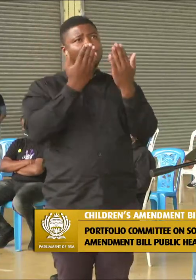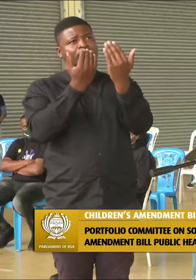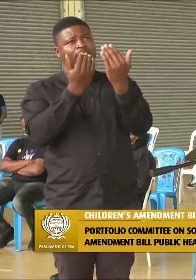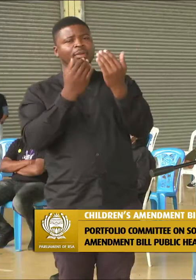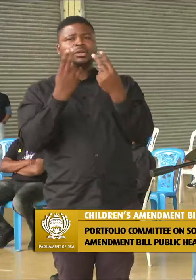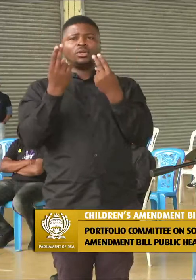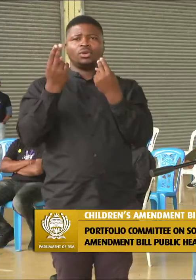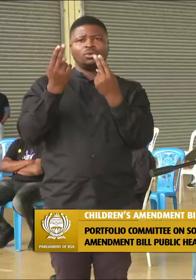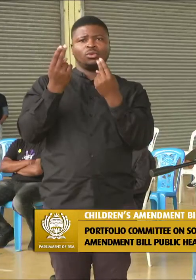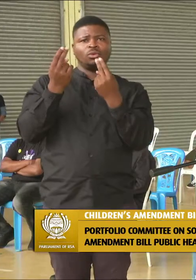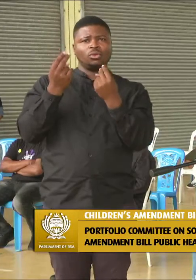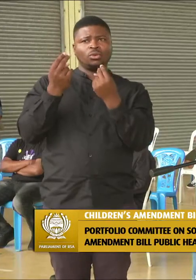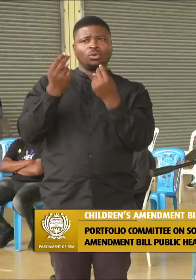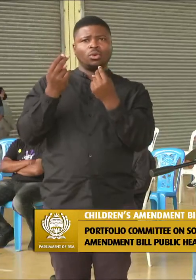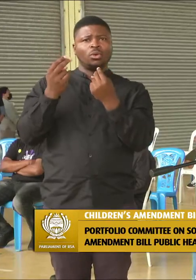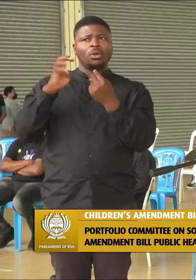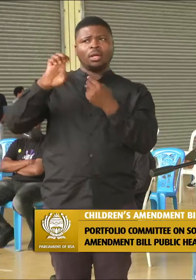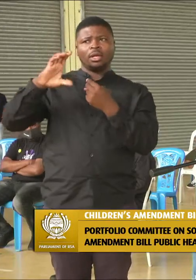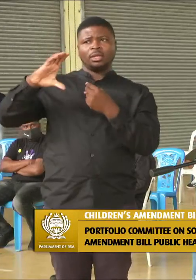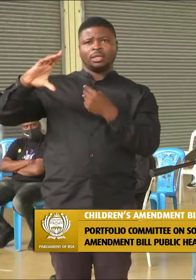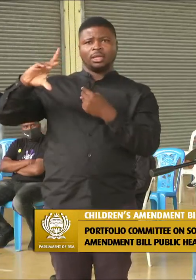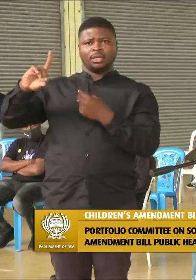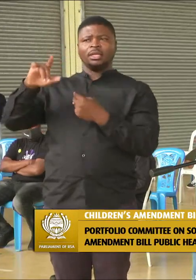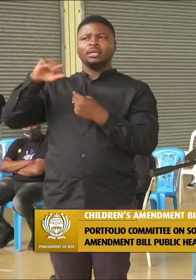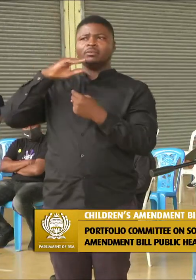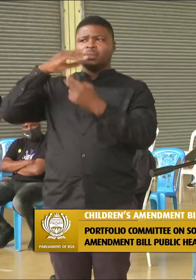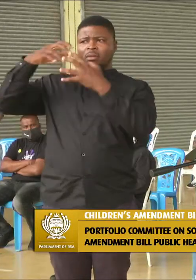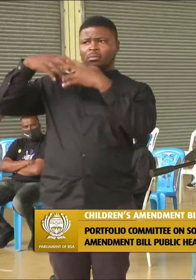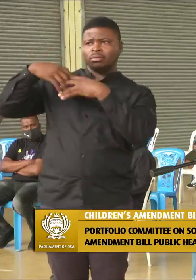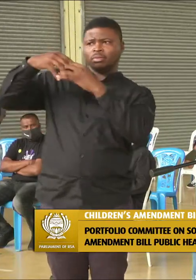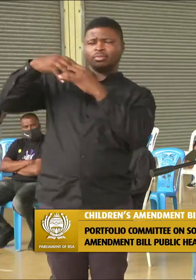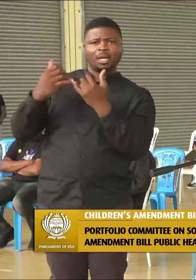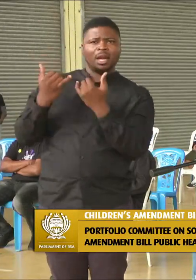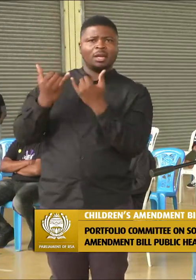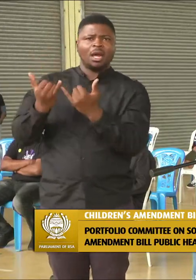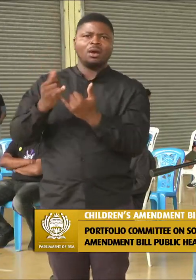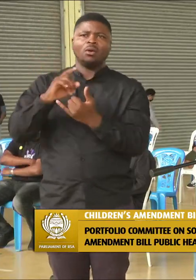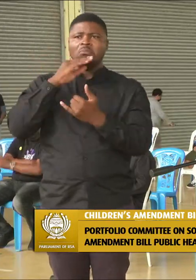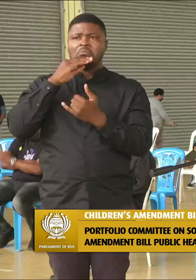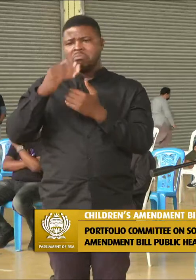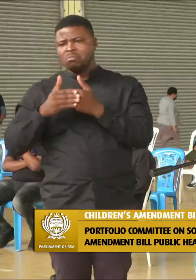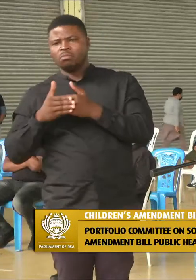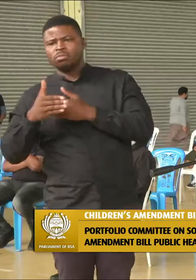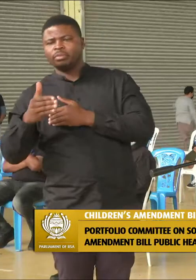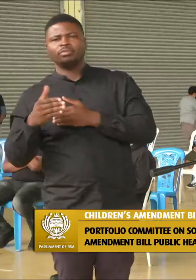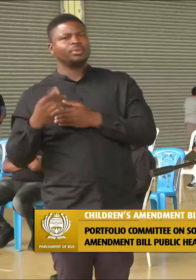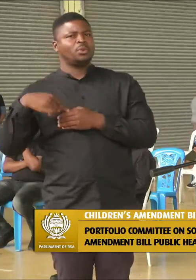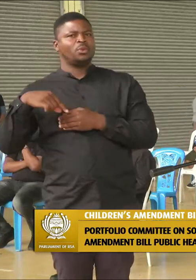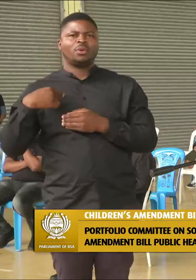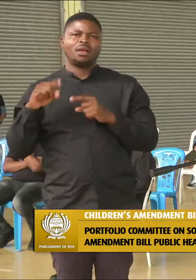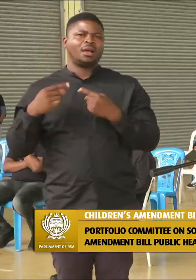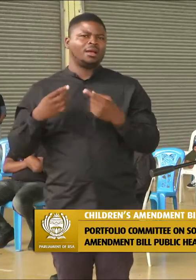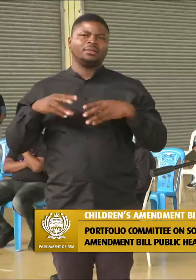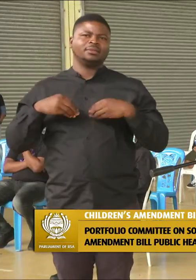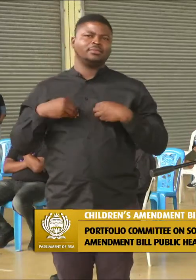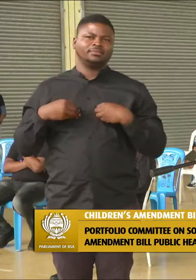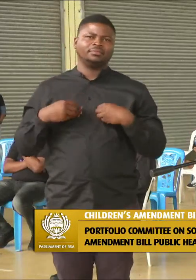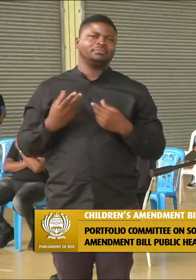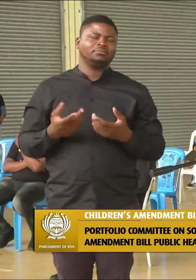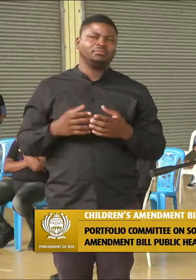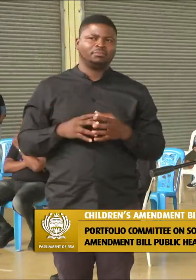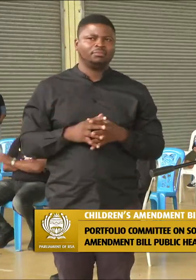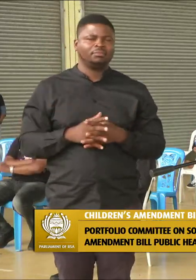will crop up now from now going forward. Esingakusho ke ukuthi ke ngemva kokusuka kwama